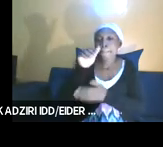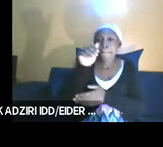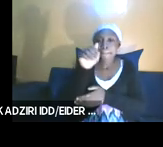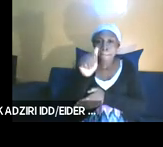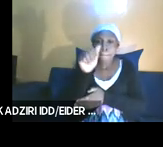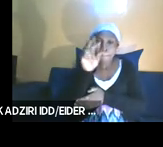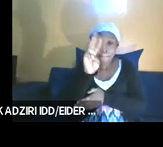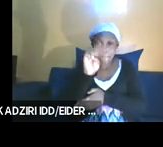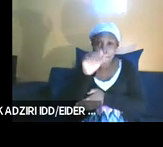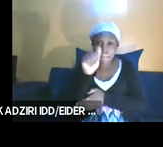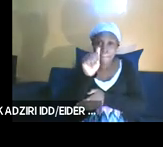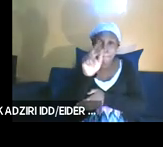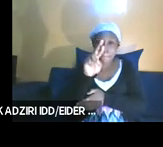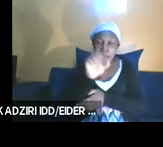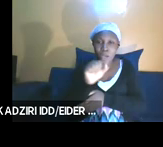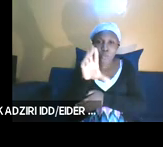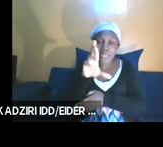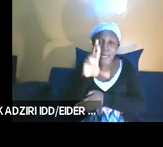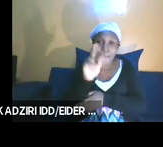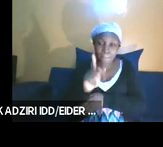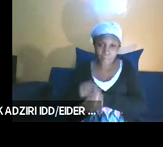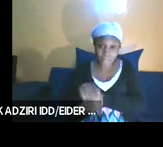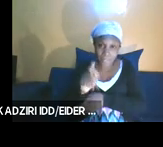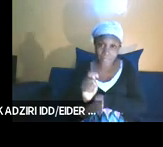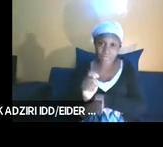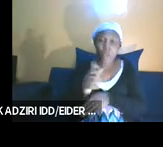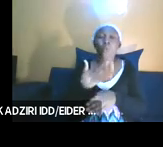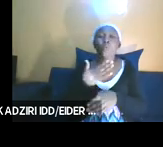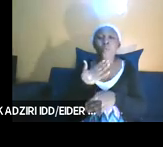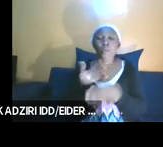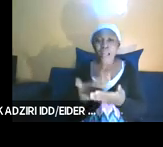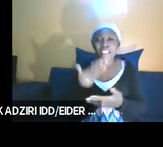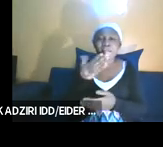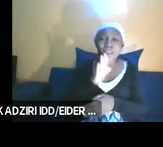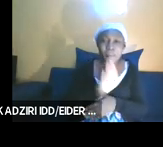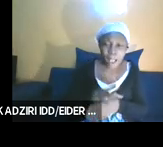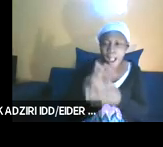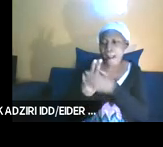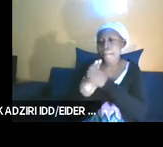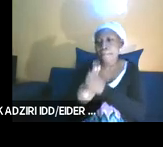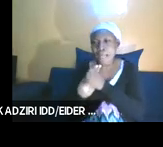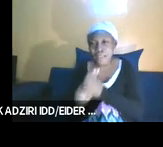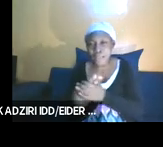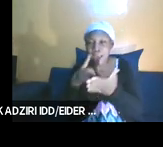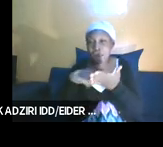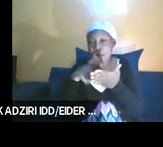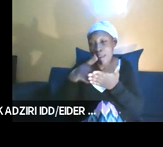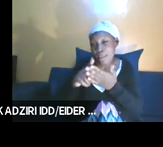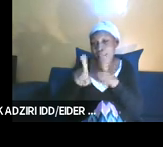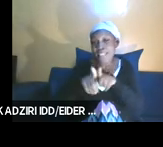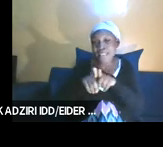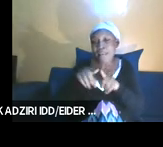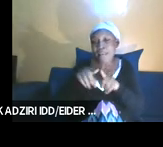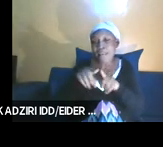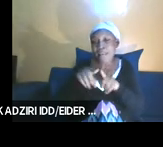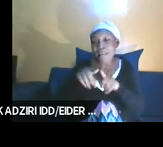a space of kindness, constructive feedback, and collaboration. The other reason is because